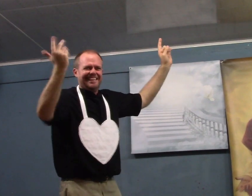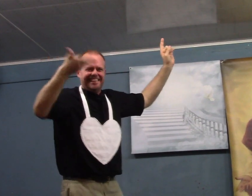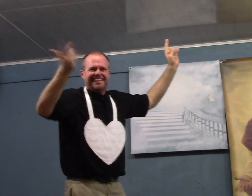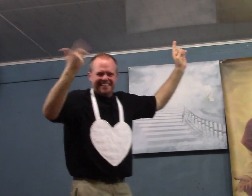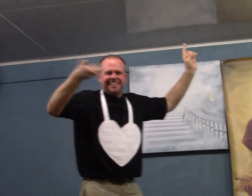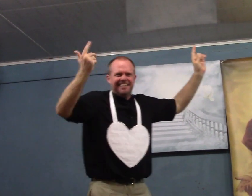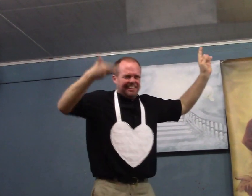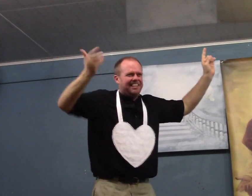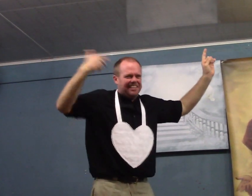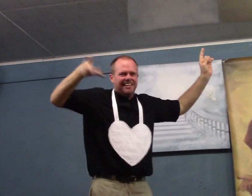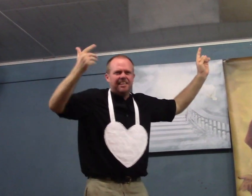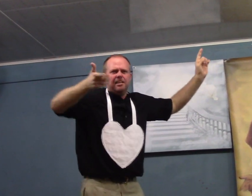Hey, somebody come up,